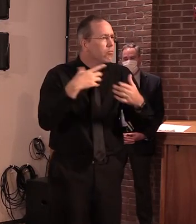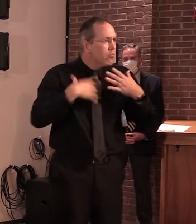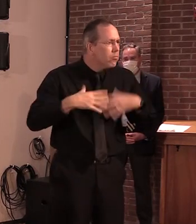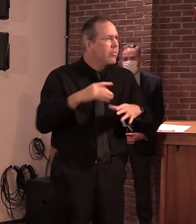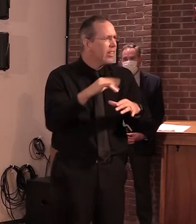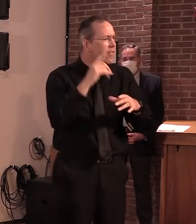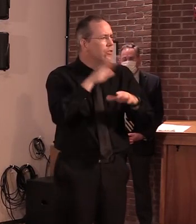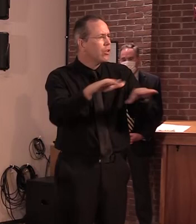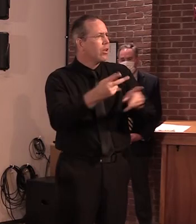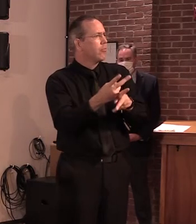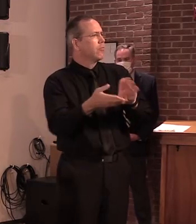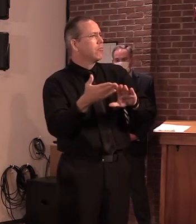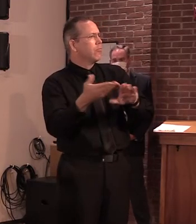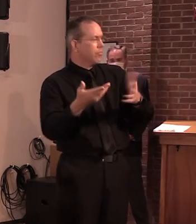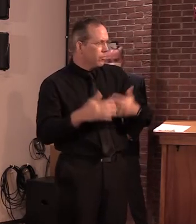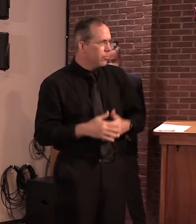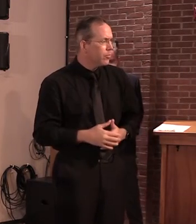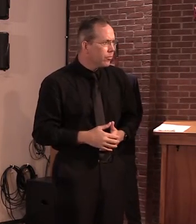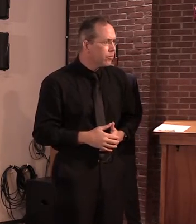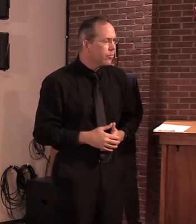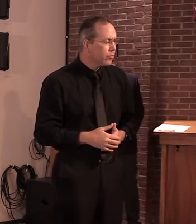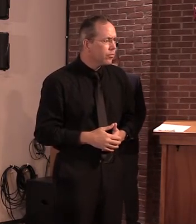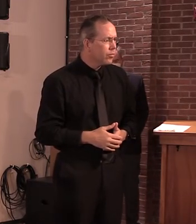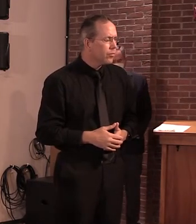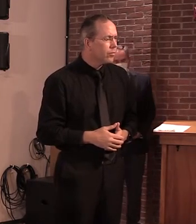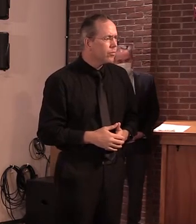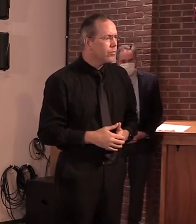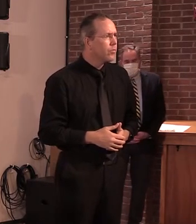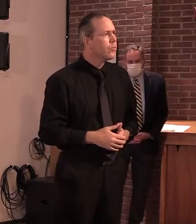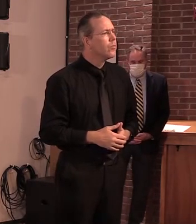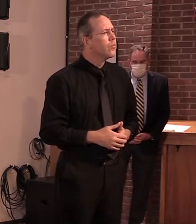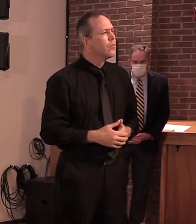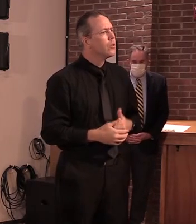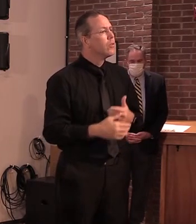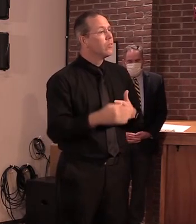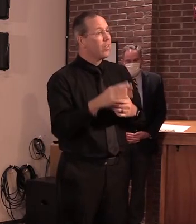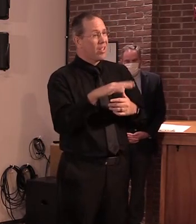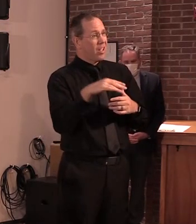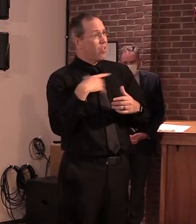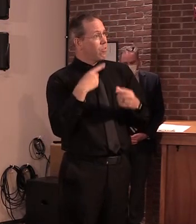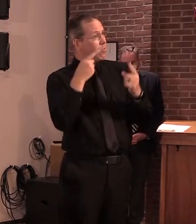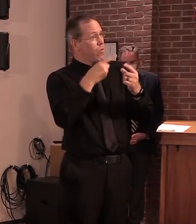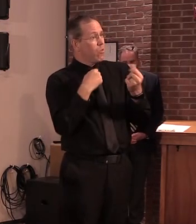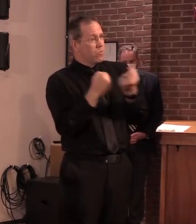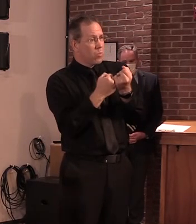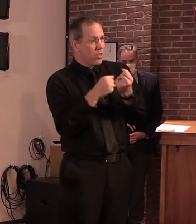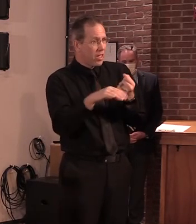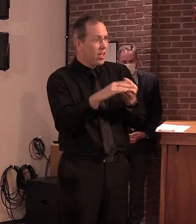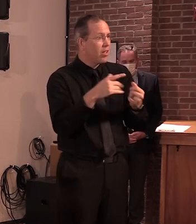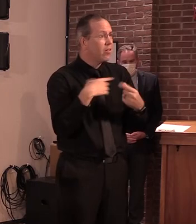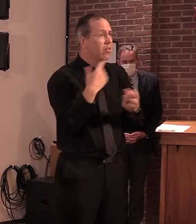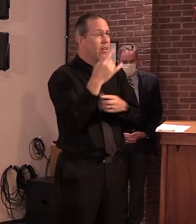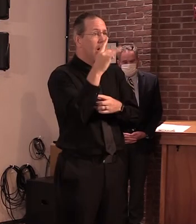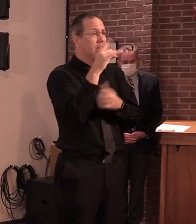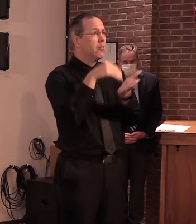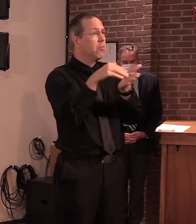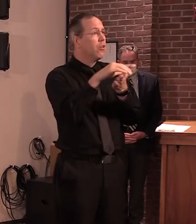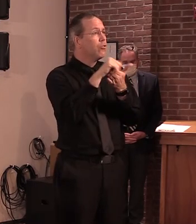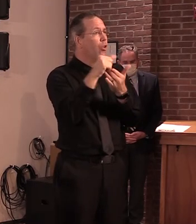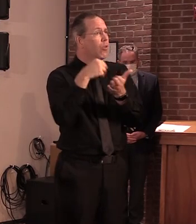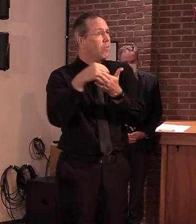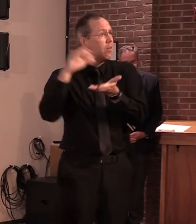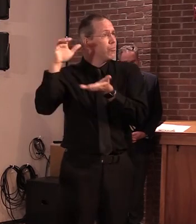reopened childcare to everybody. We supported that with about $18 million